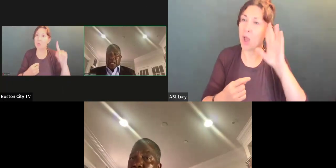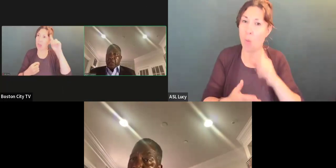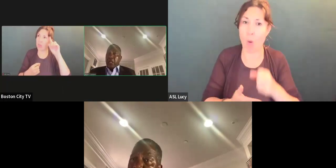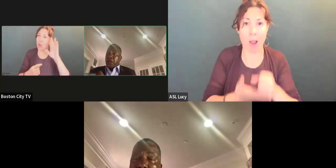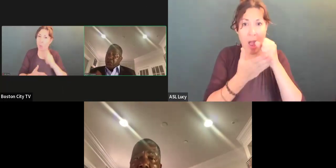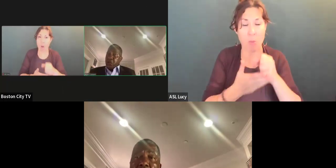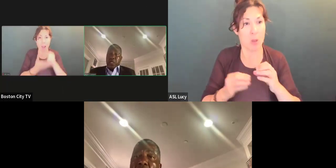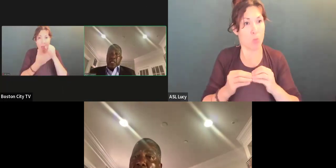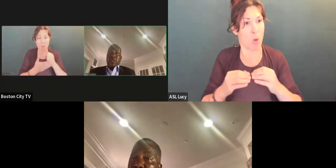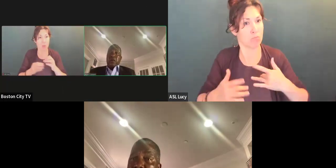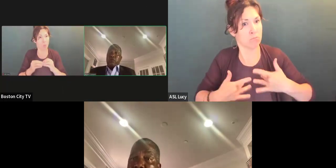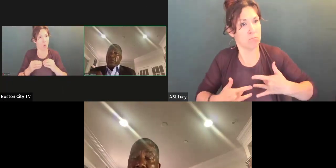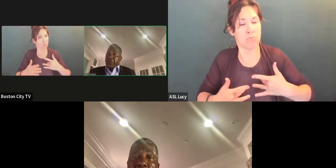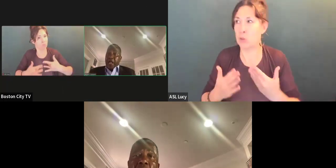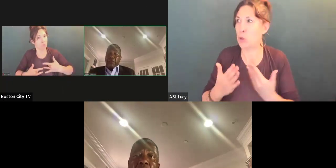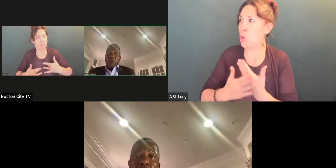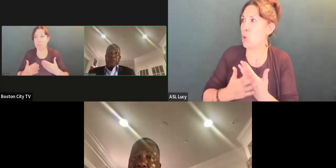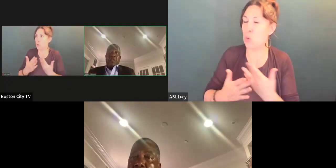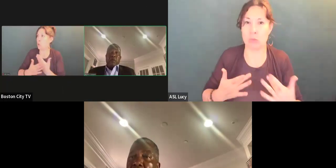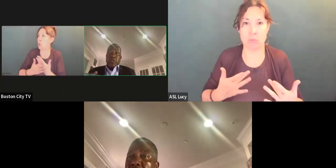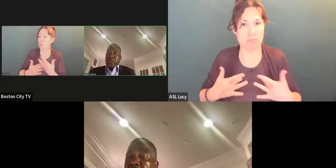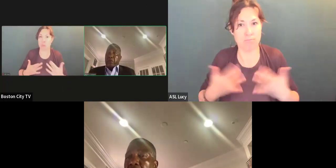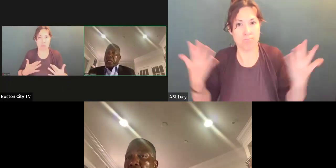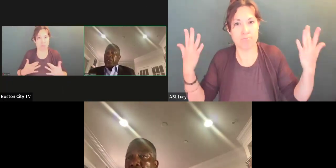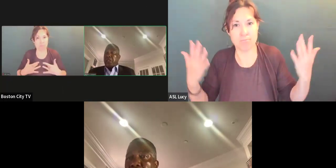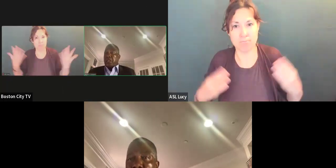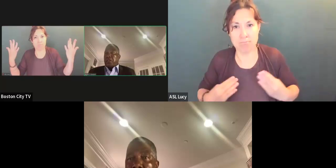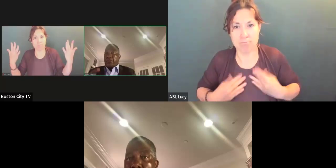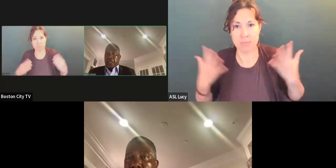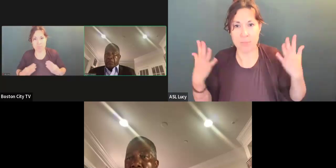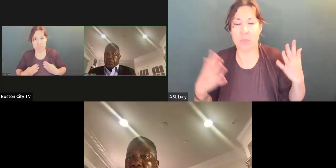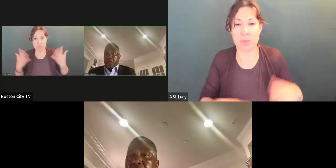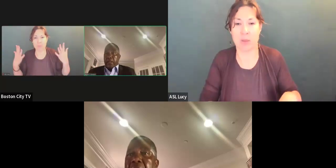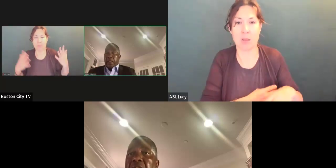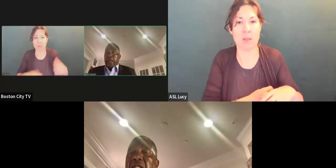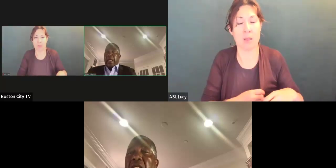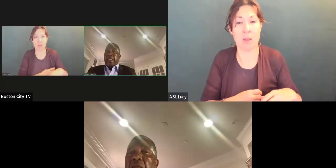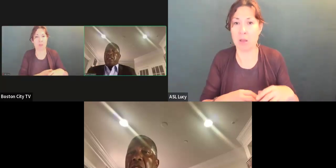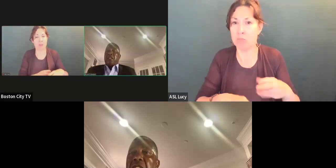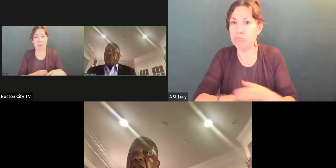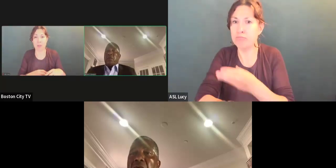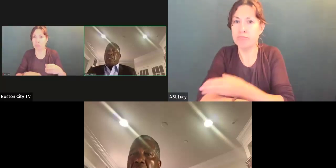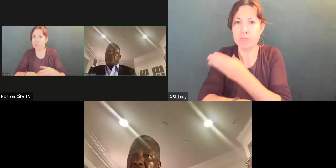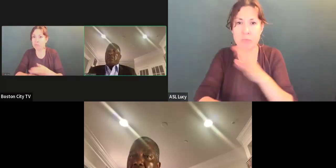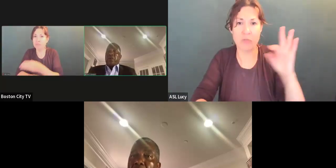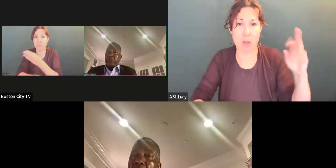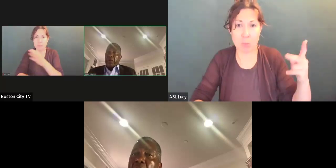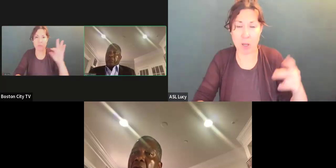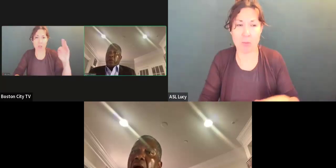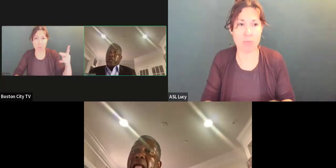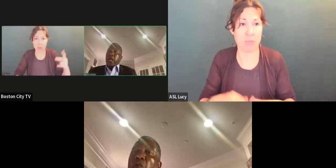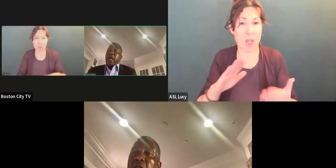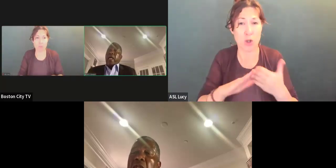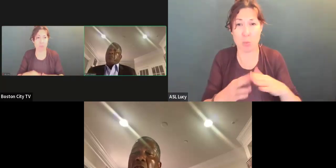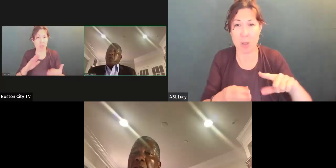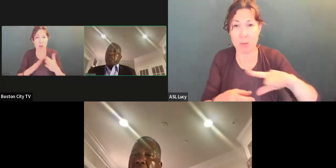excitement, newness, revival, and regeneration to Franklin Park and to the community surrounding Franklin Park.